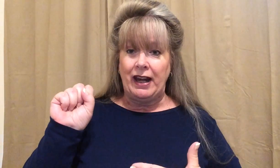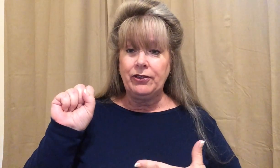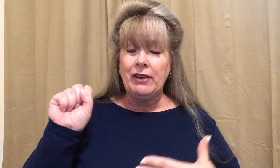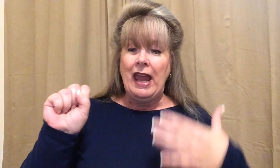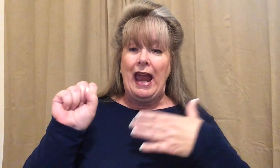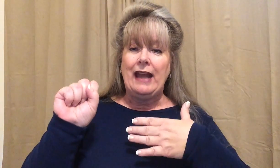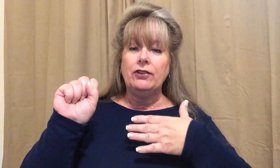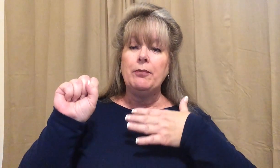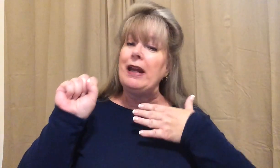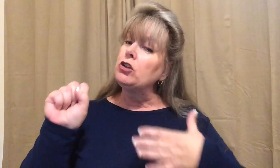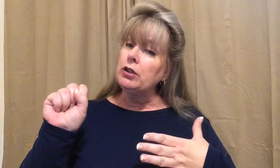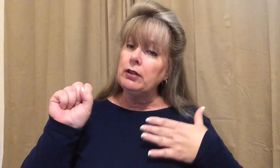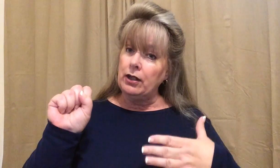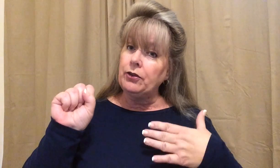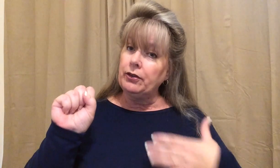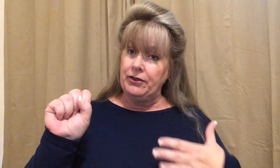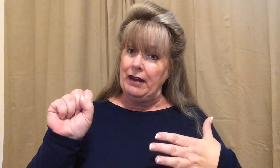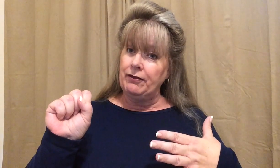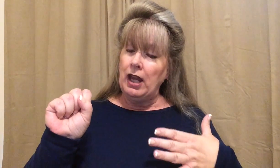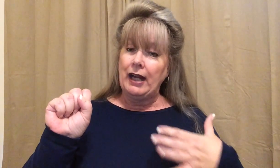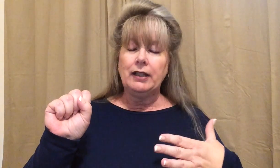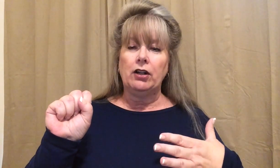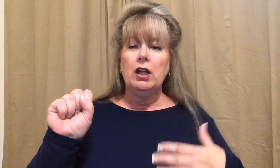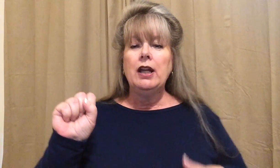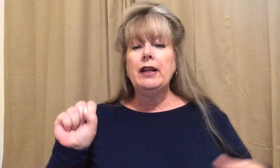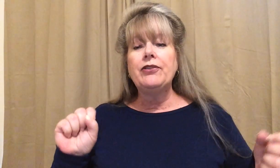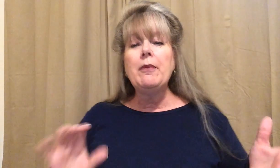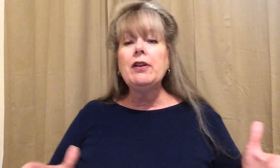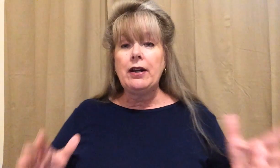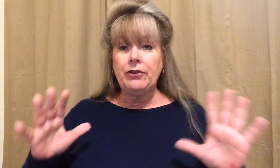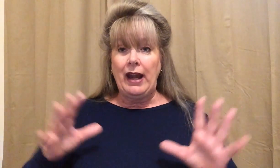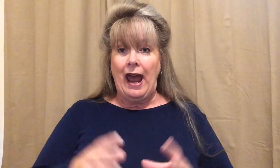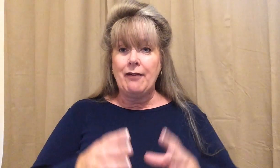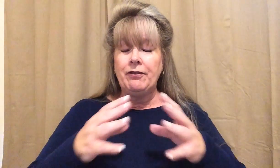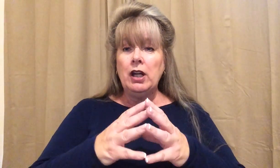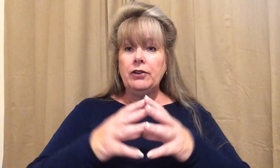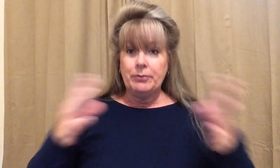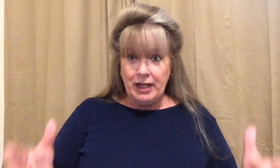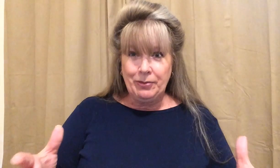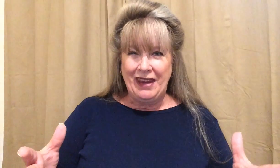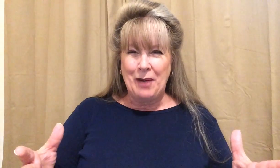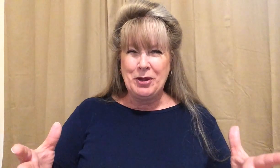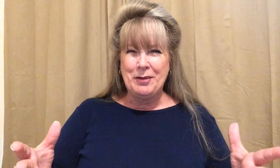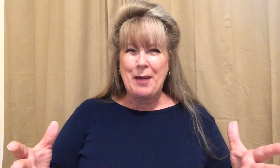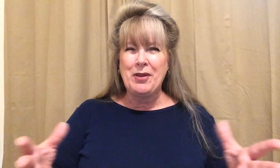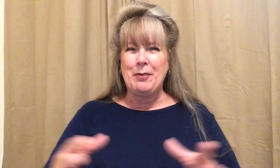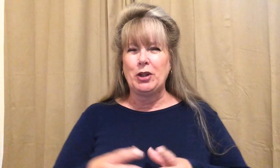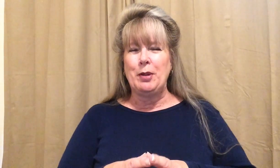face and make sure your letters are stiff and clear. Now some of the letters I have some tips to help you remember them a little bit